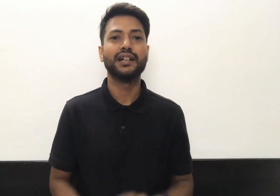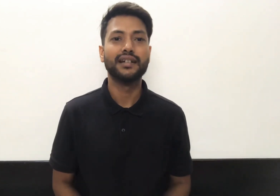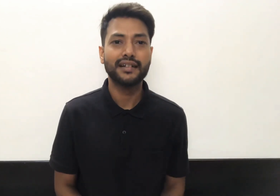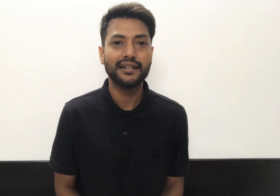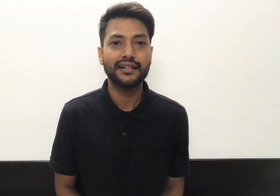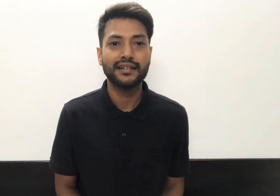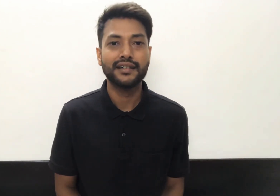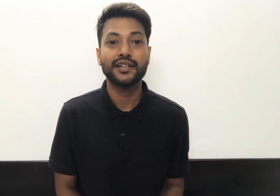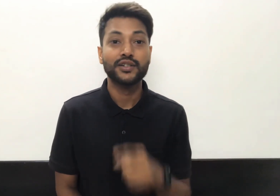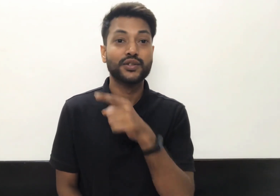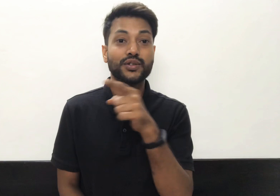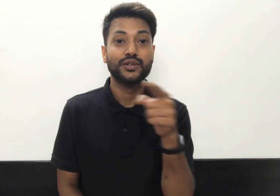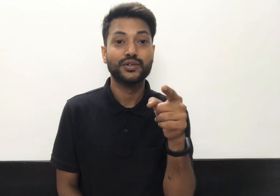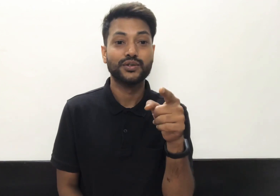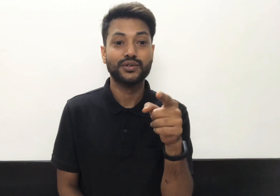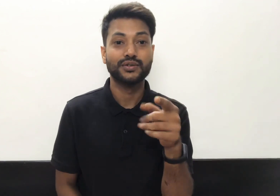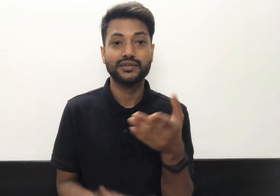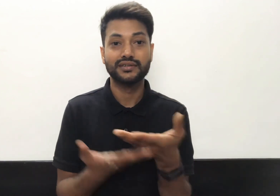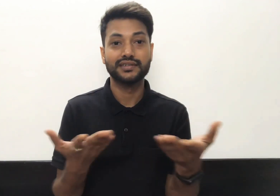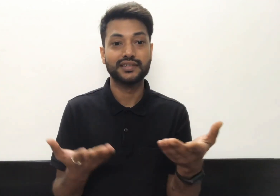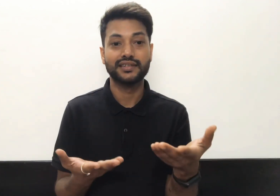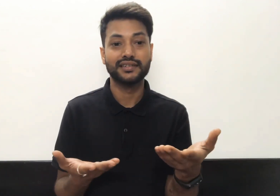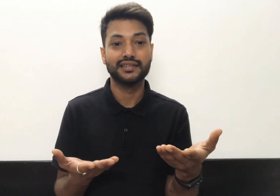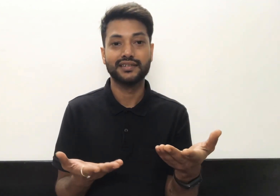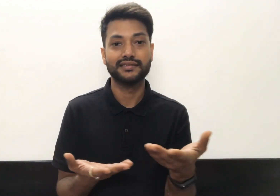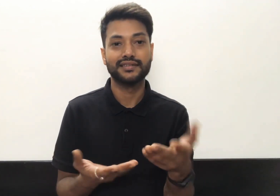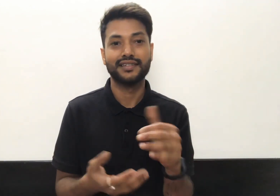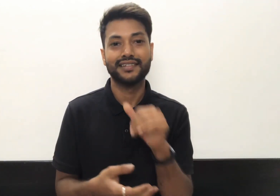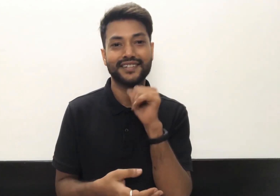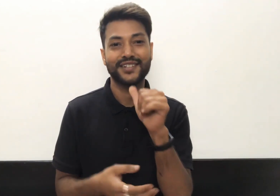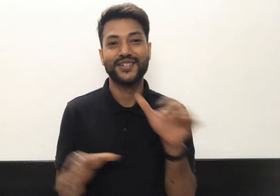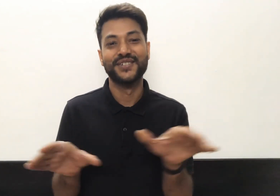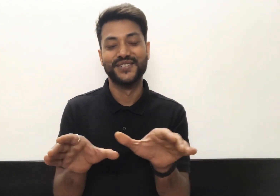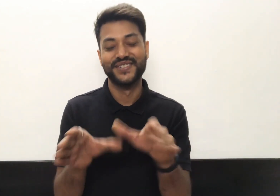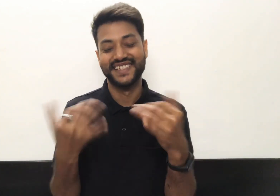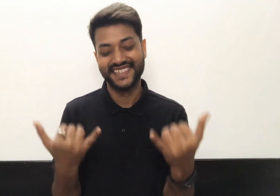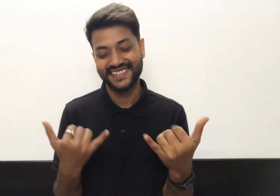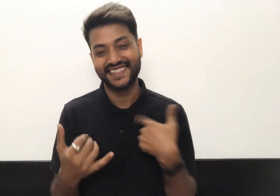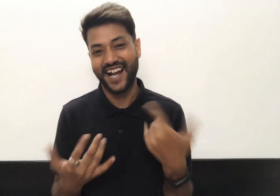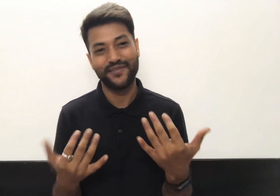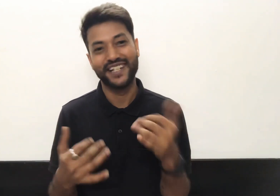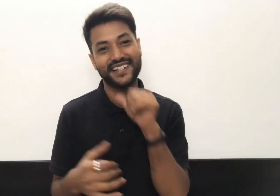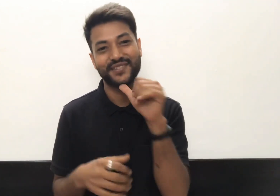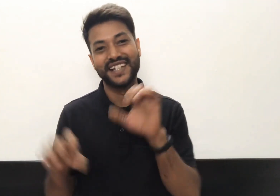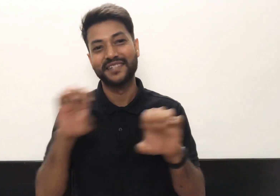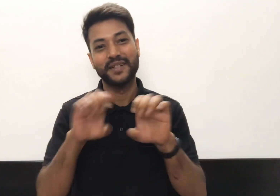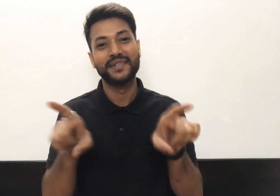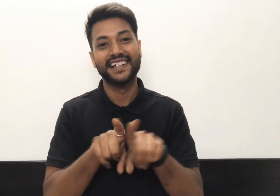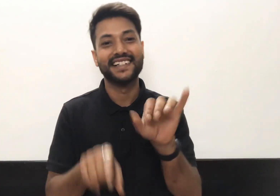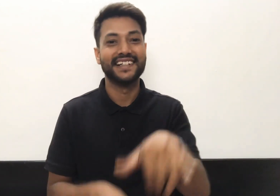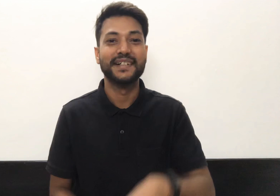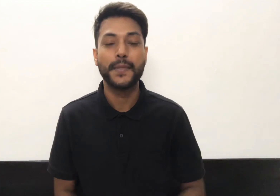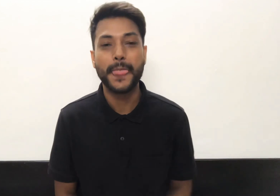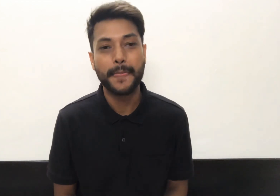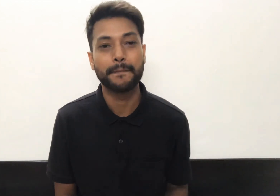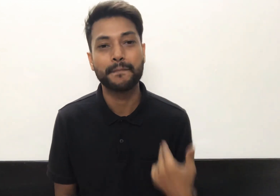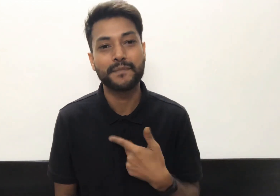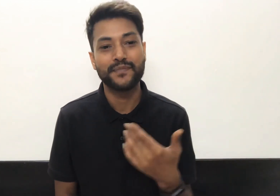So those checks we are not doing on you these days because we have a thermometer